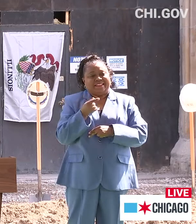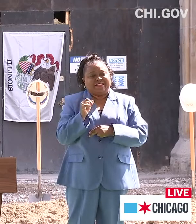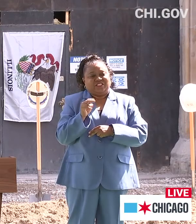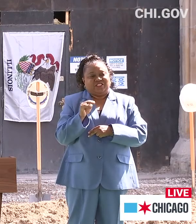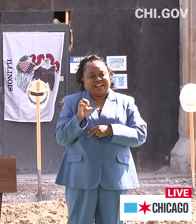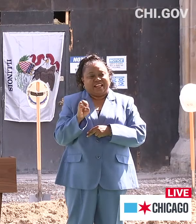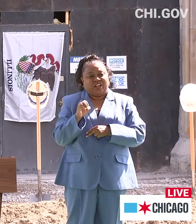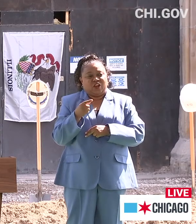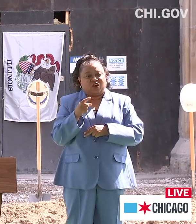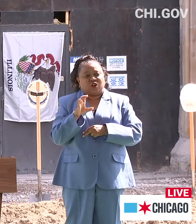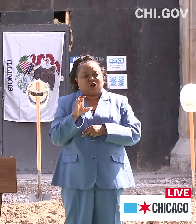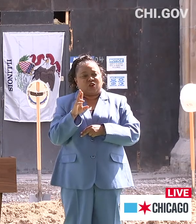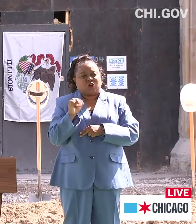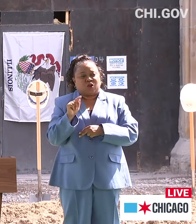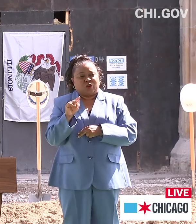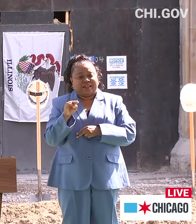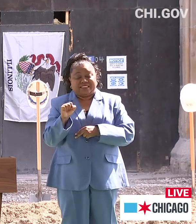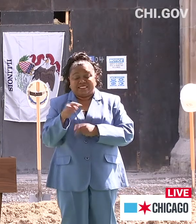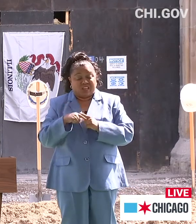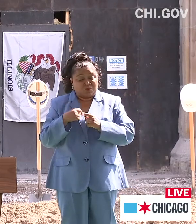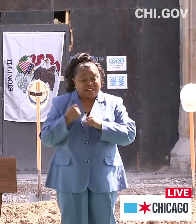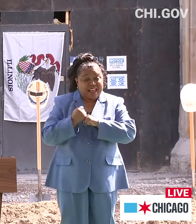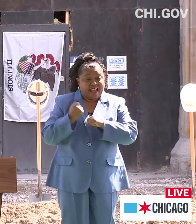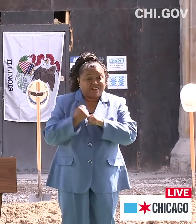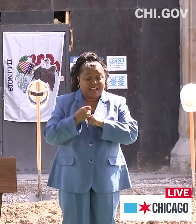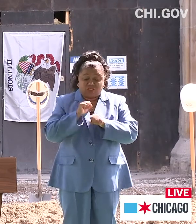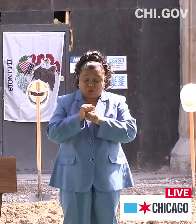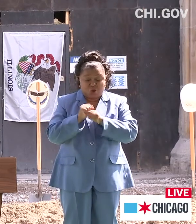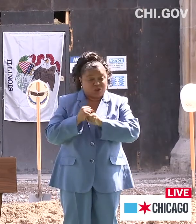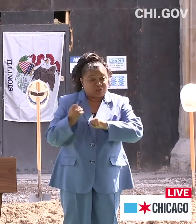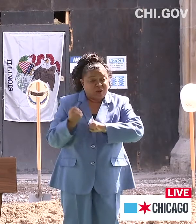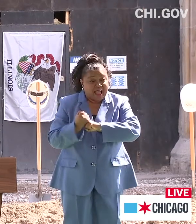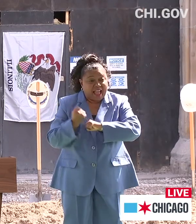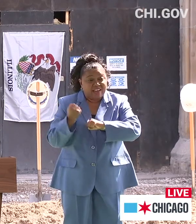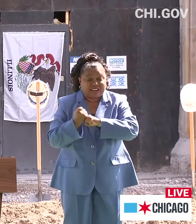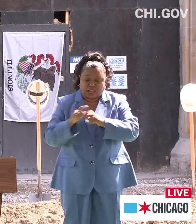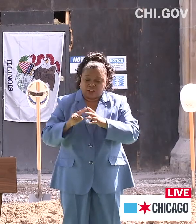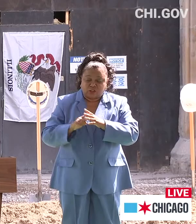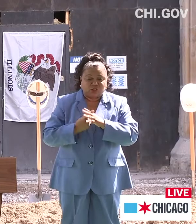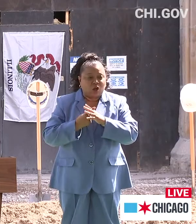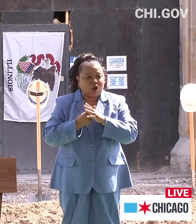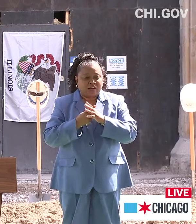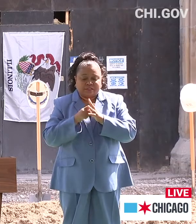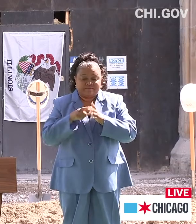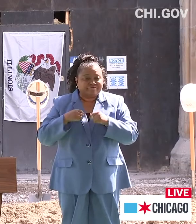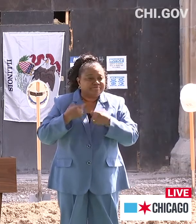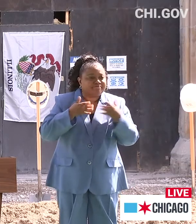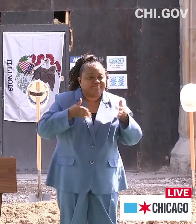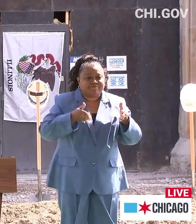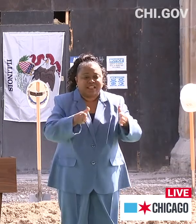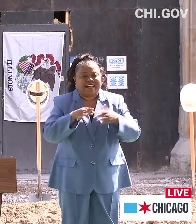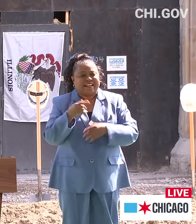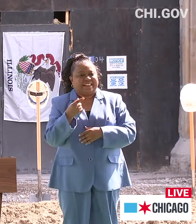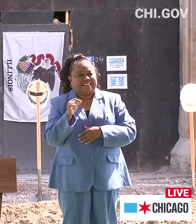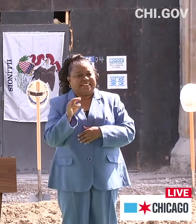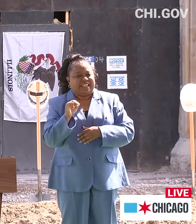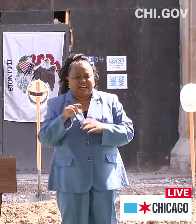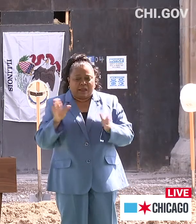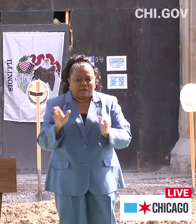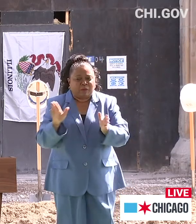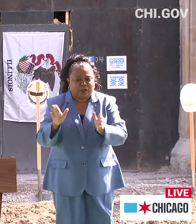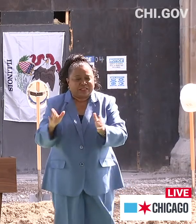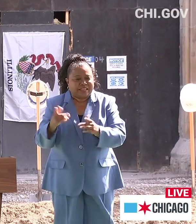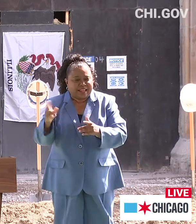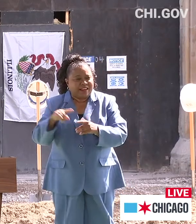Curtis. As we were advocating, as the workers were advocating to start to take to the streets, Jenny Curtis pushed Eugene